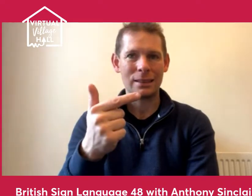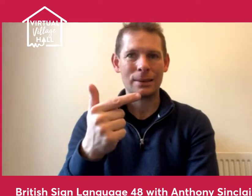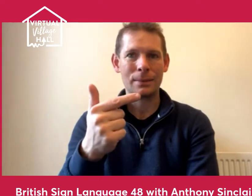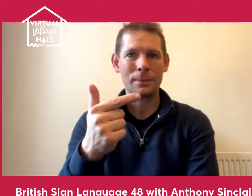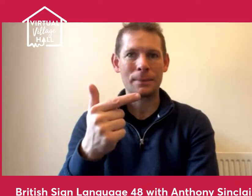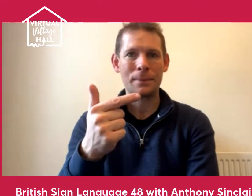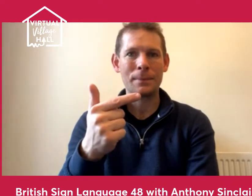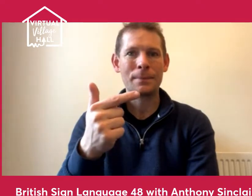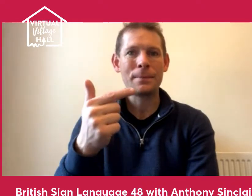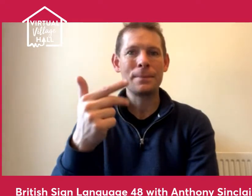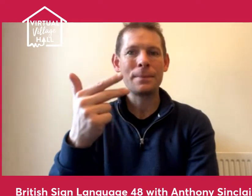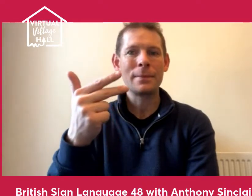17,